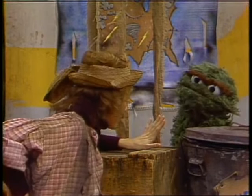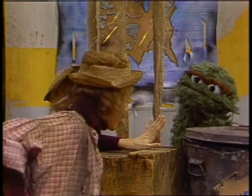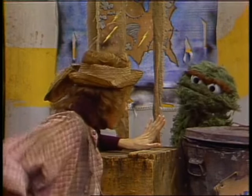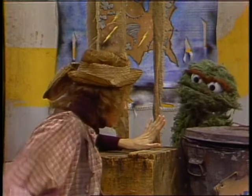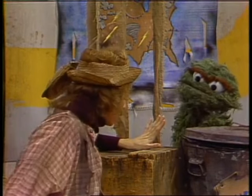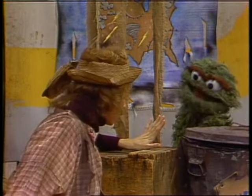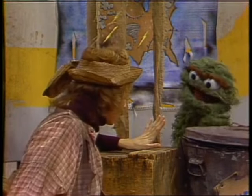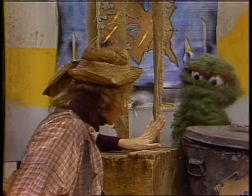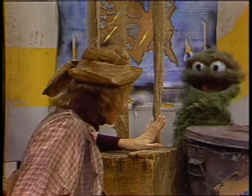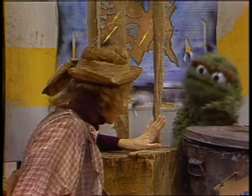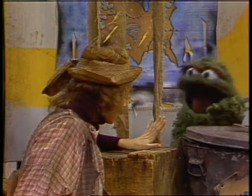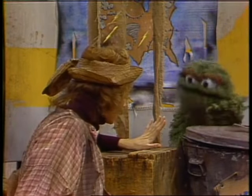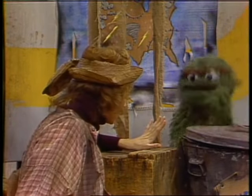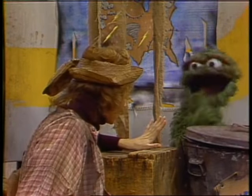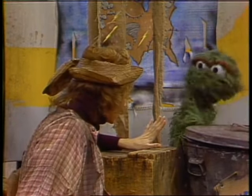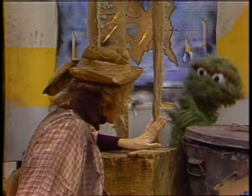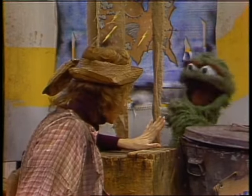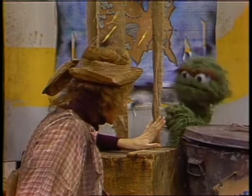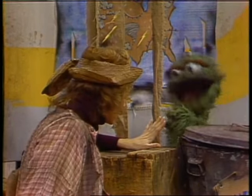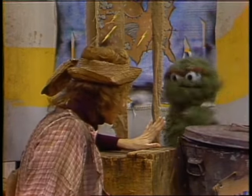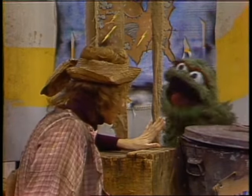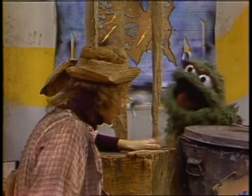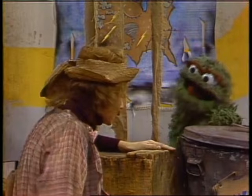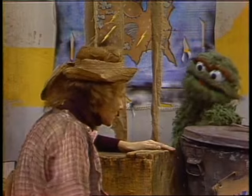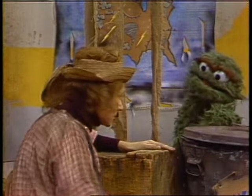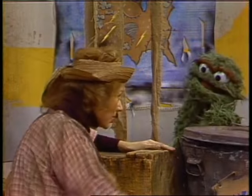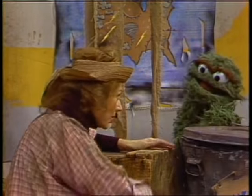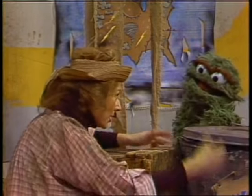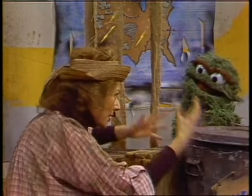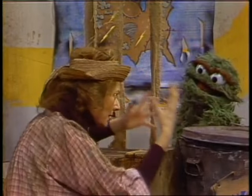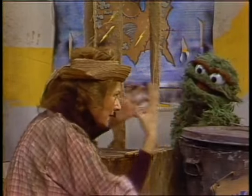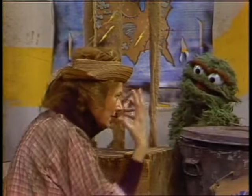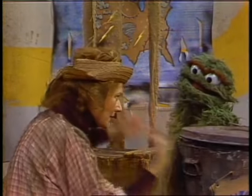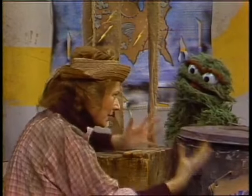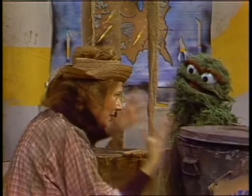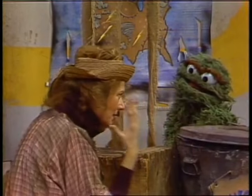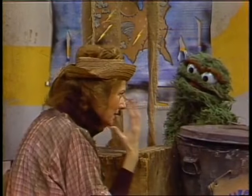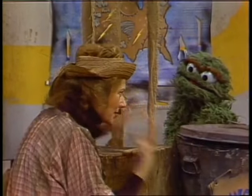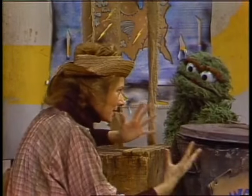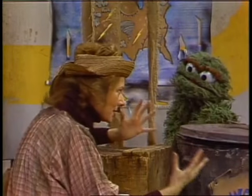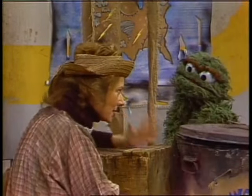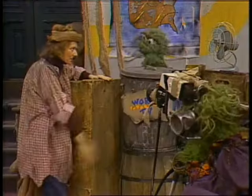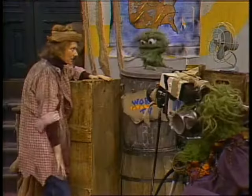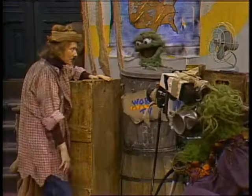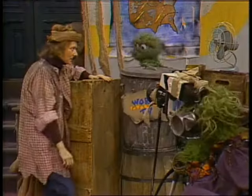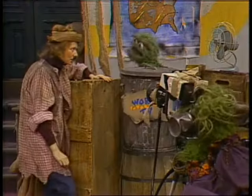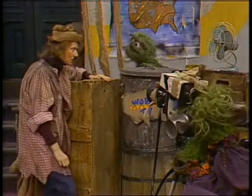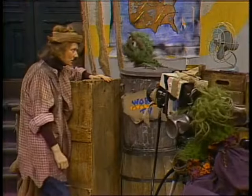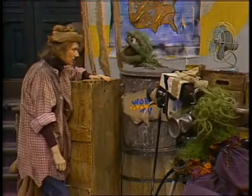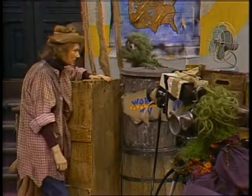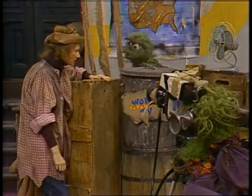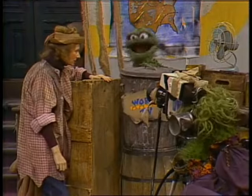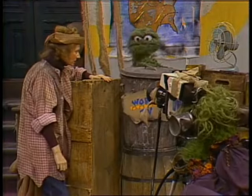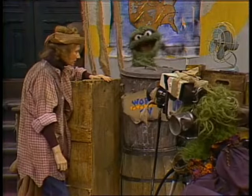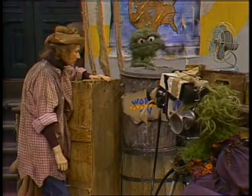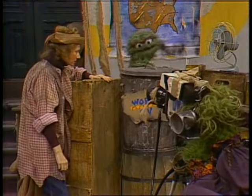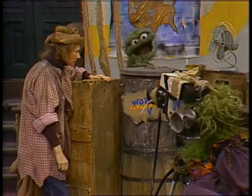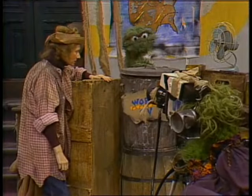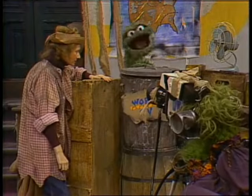now? Oh, that's for me to know and you to find out. Why did I take this job? Oh, it's too late now. We're about to start, right,